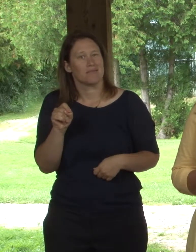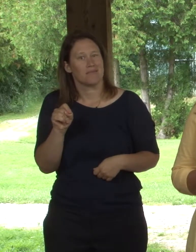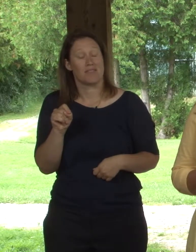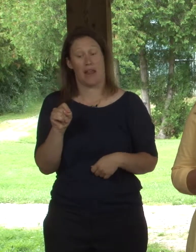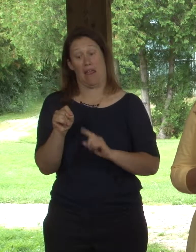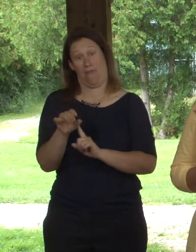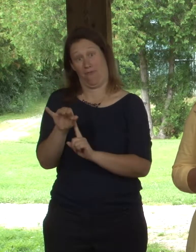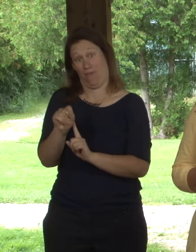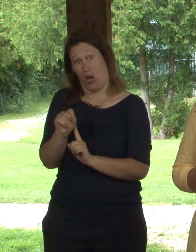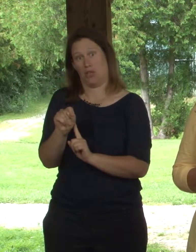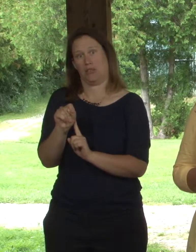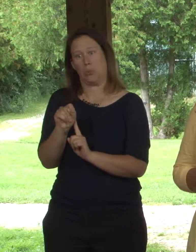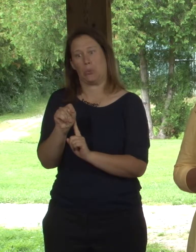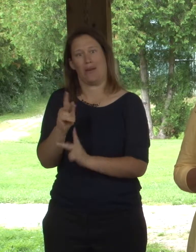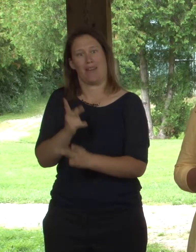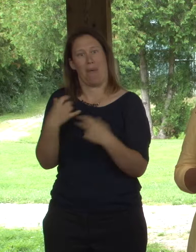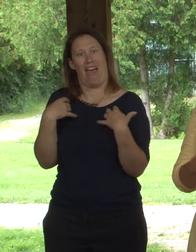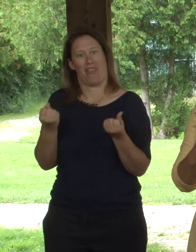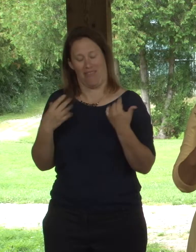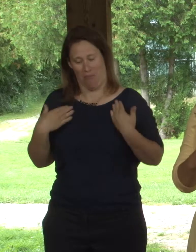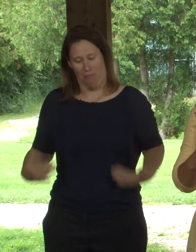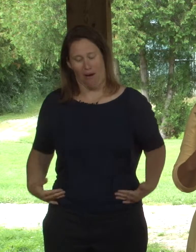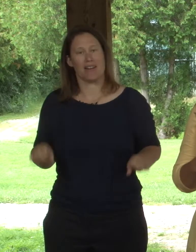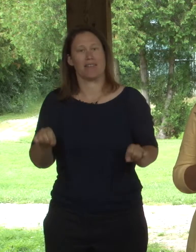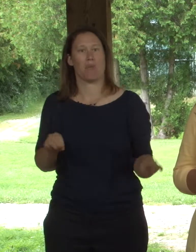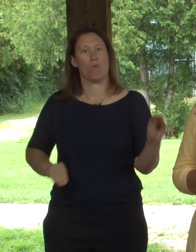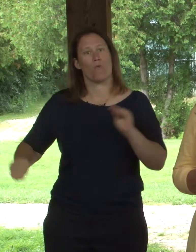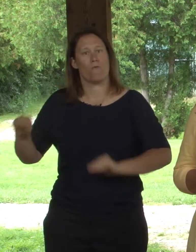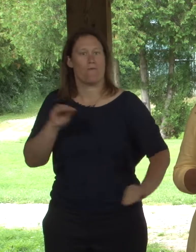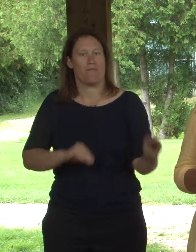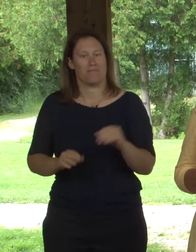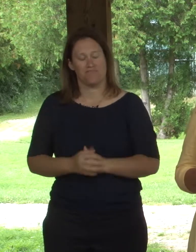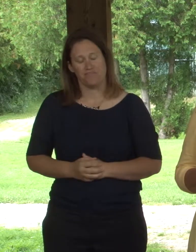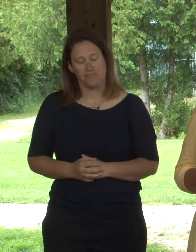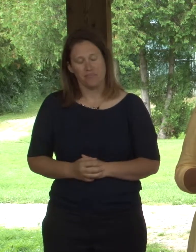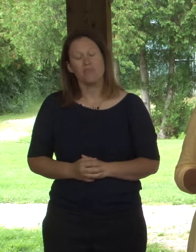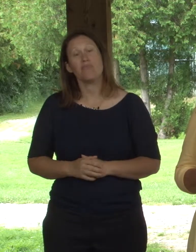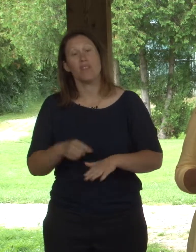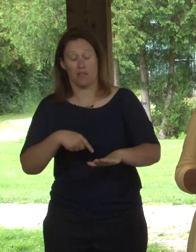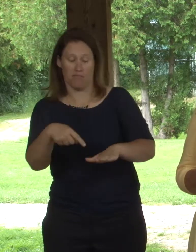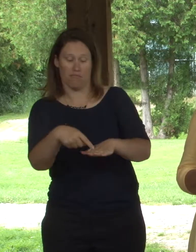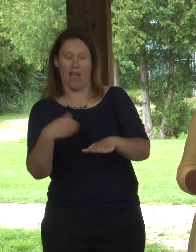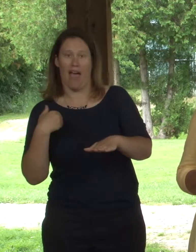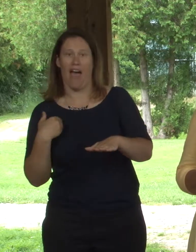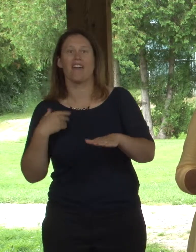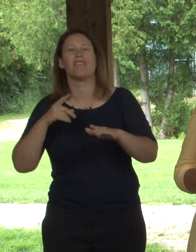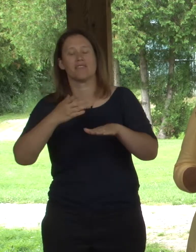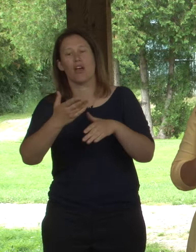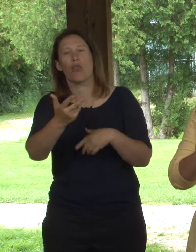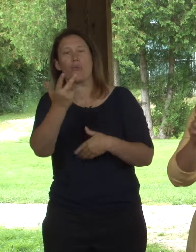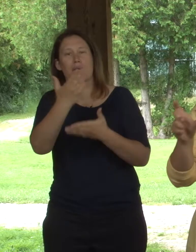and well-being. The structures of the feet, there are different components. So there's a forefoot, there's a midfoot, and a